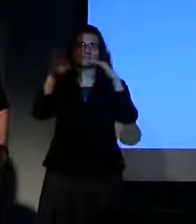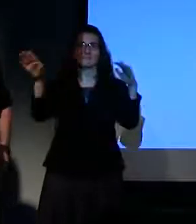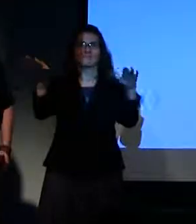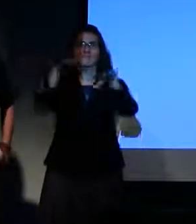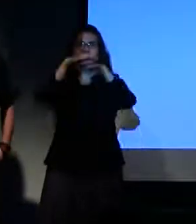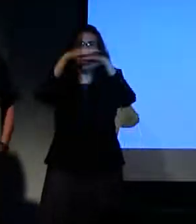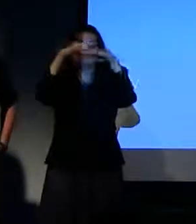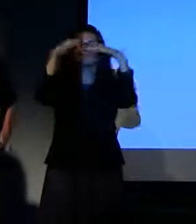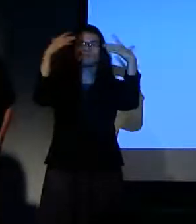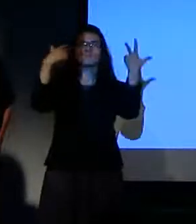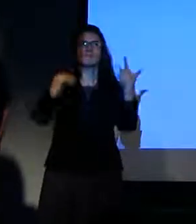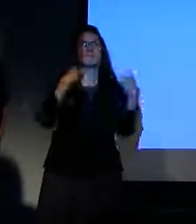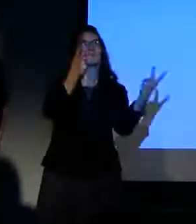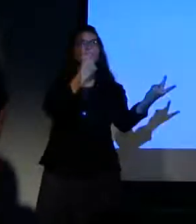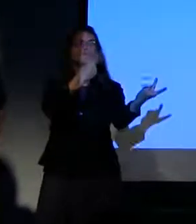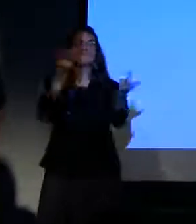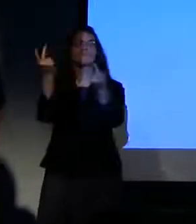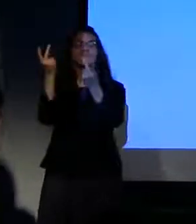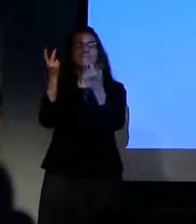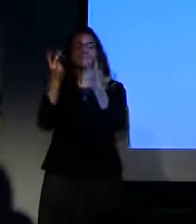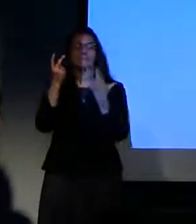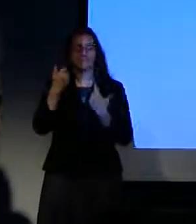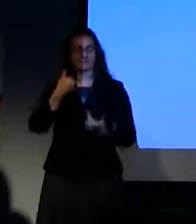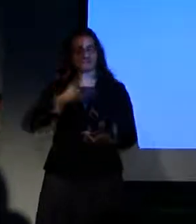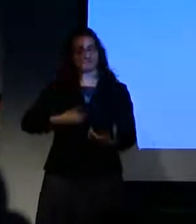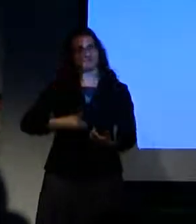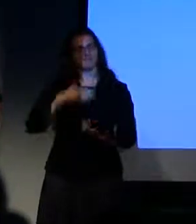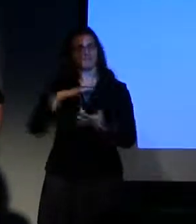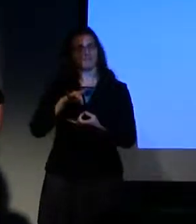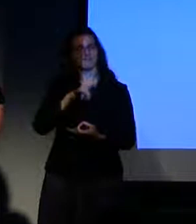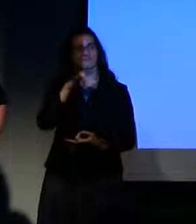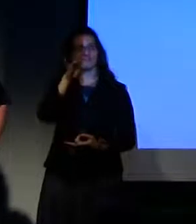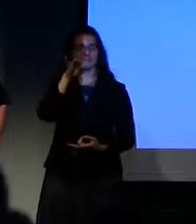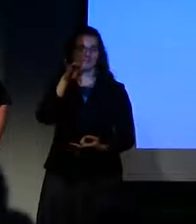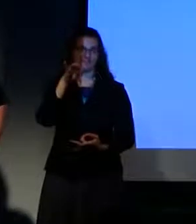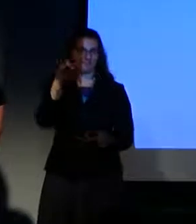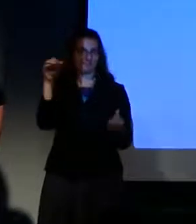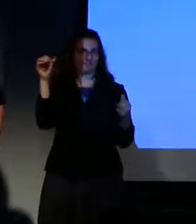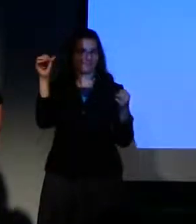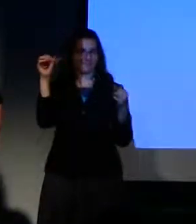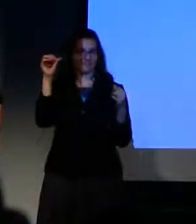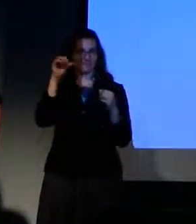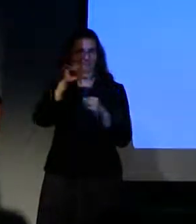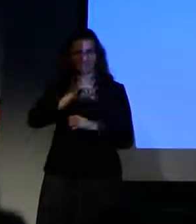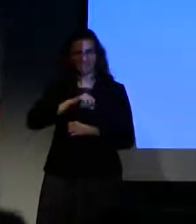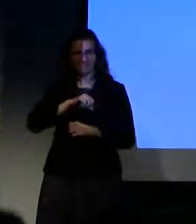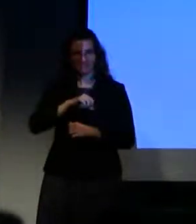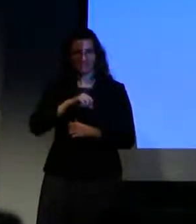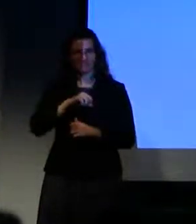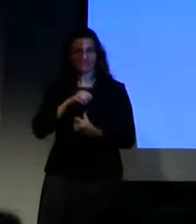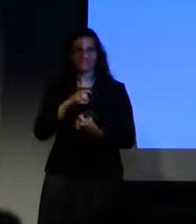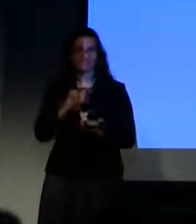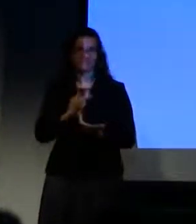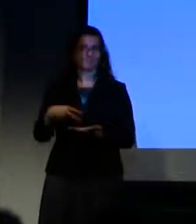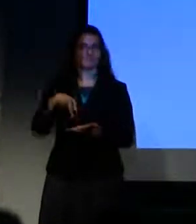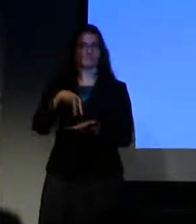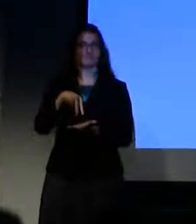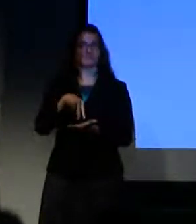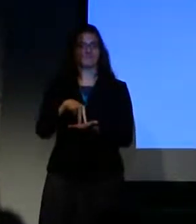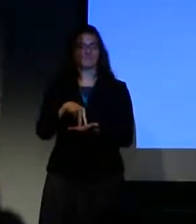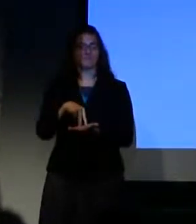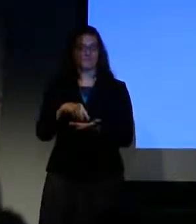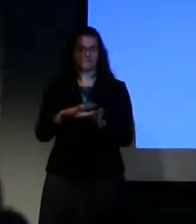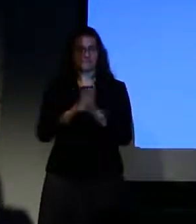To rise thither with my inebriate soul. to be lost if it must be so.